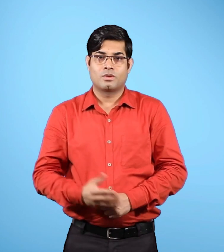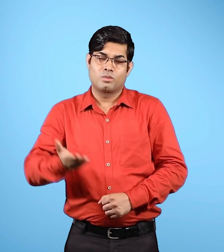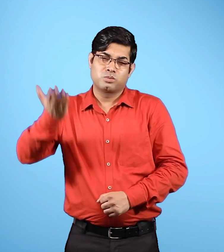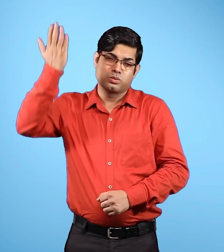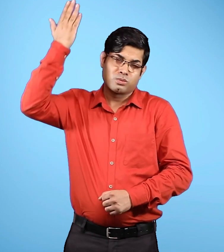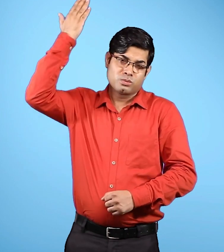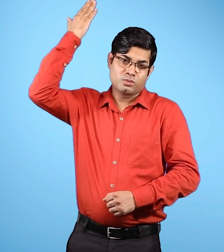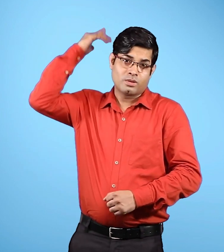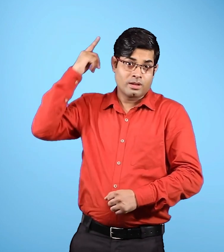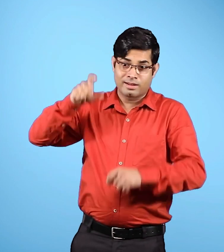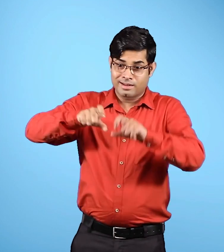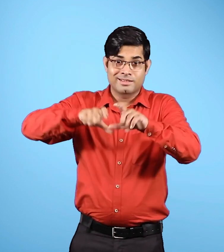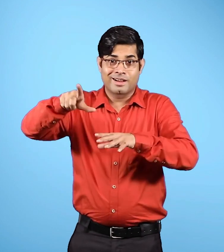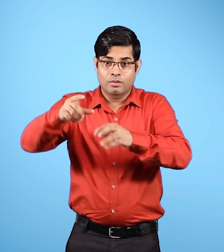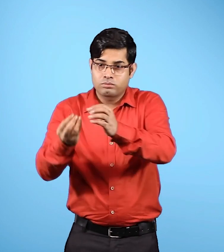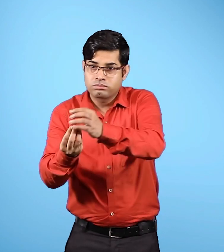The first cities.